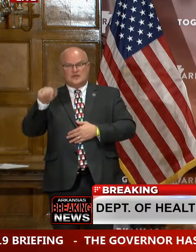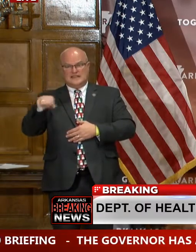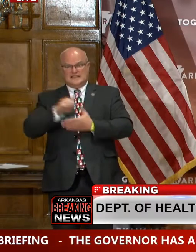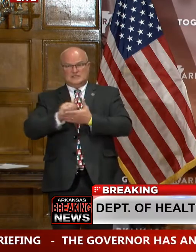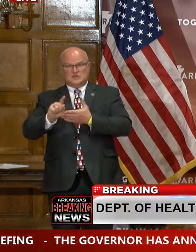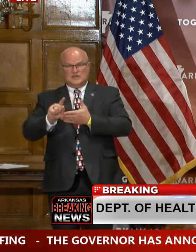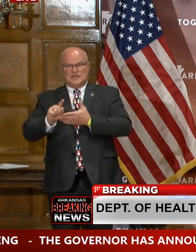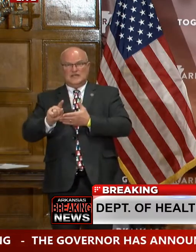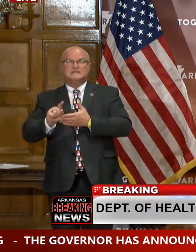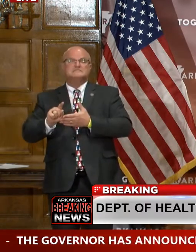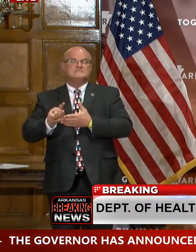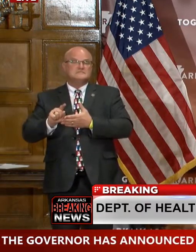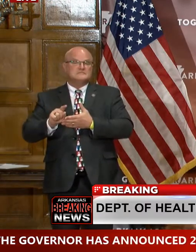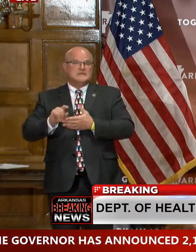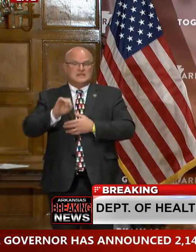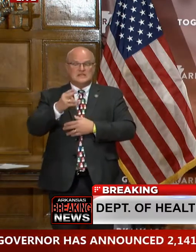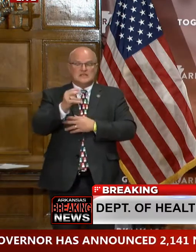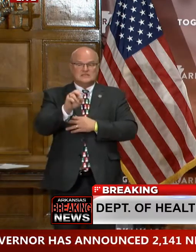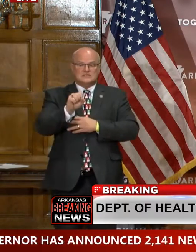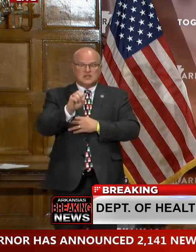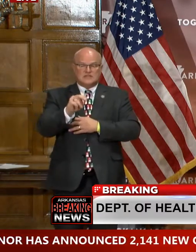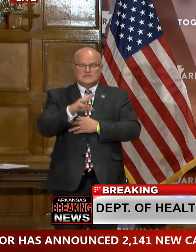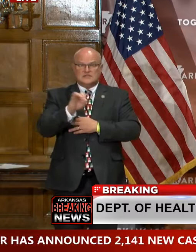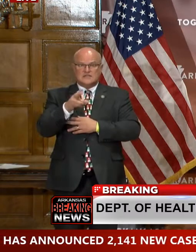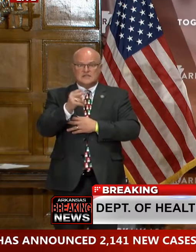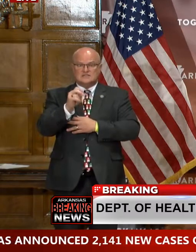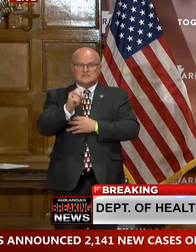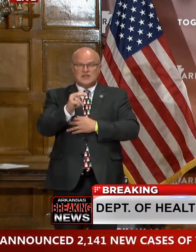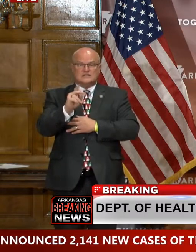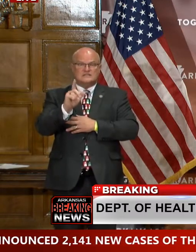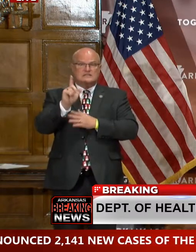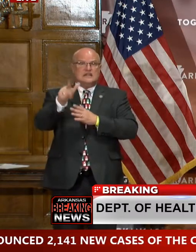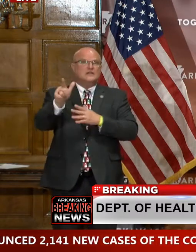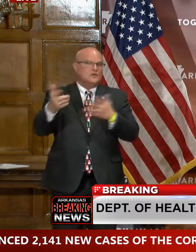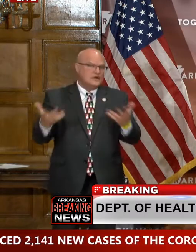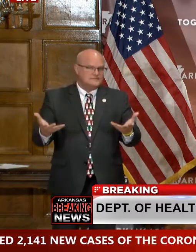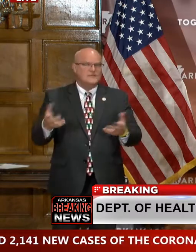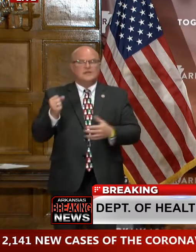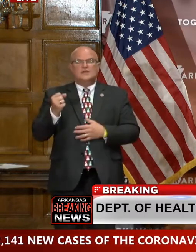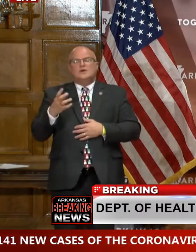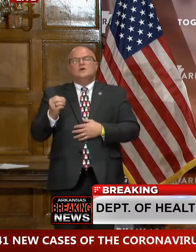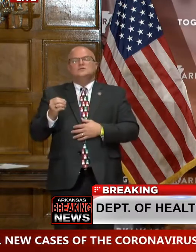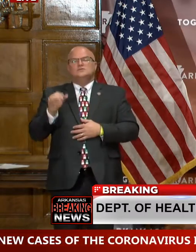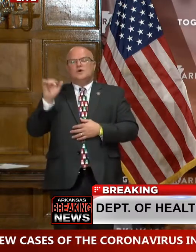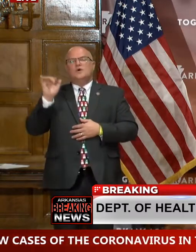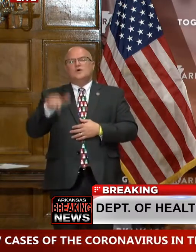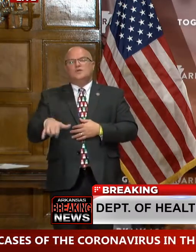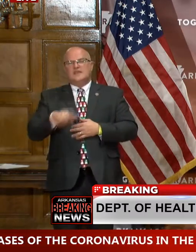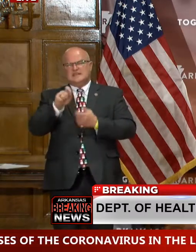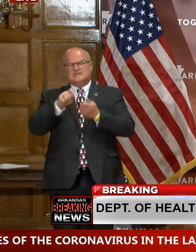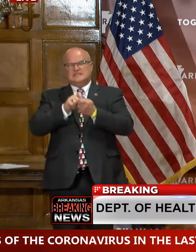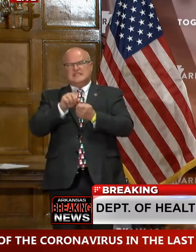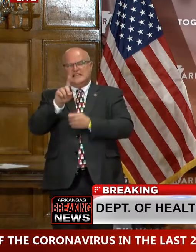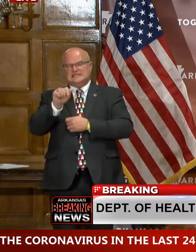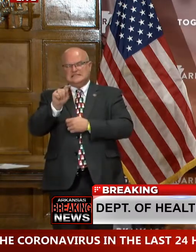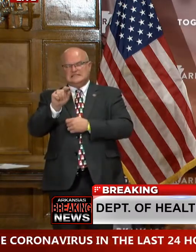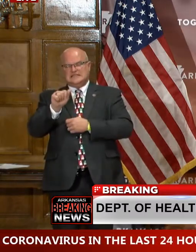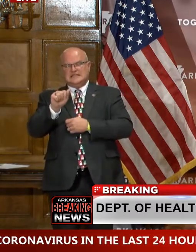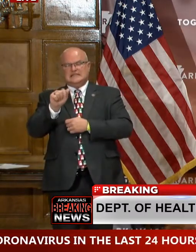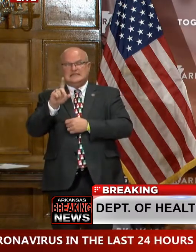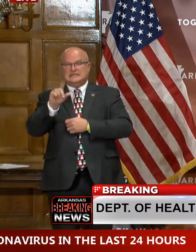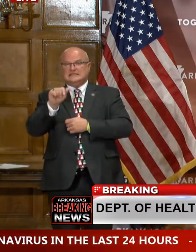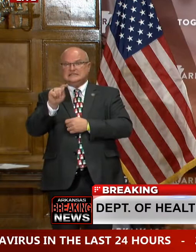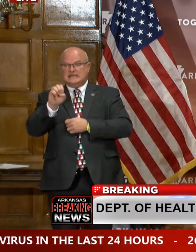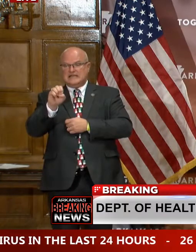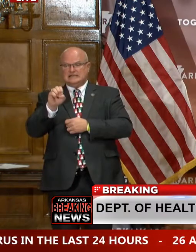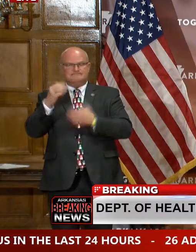week. It very well could be Johnson & Johnson or another one down the road. And so that precise date is not known.